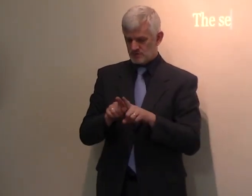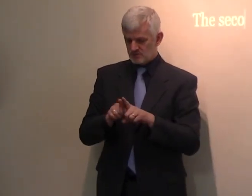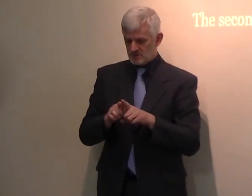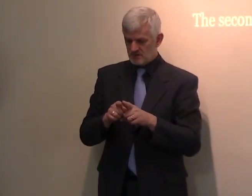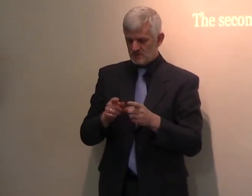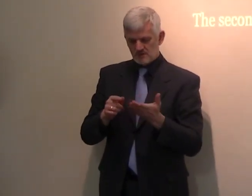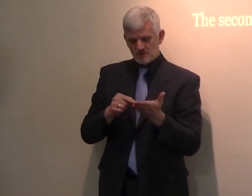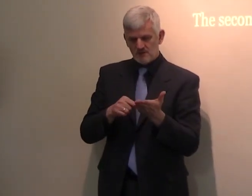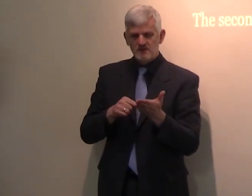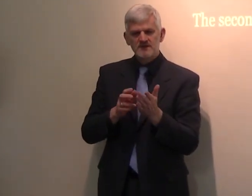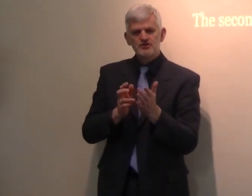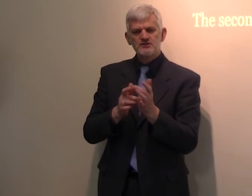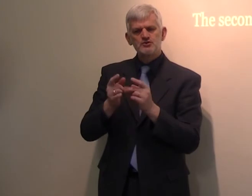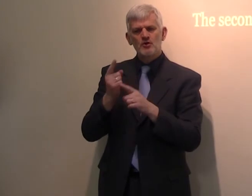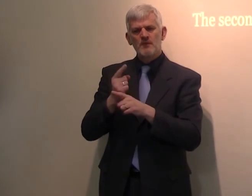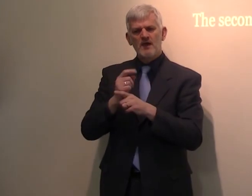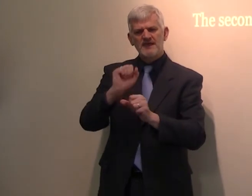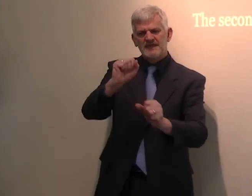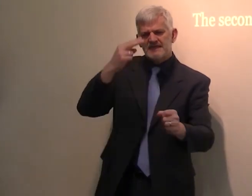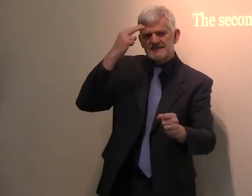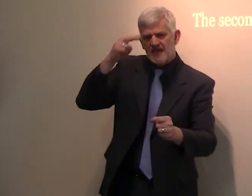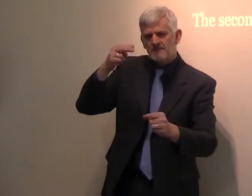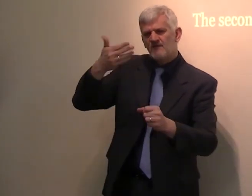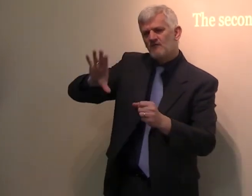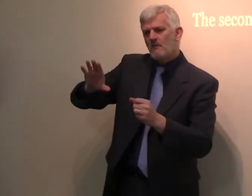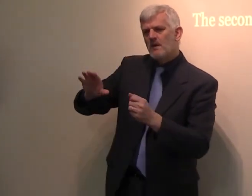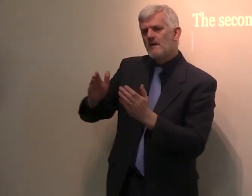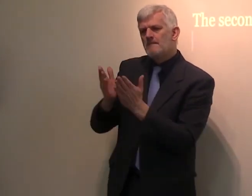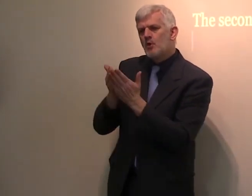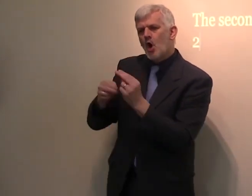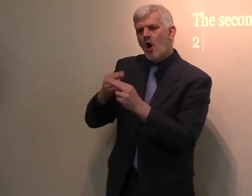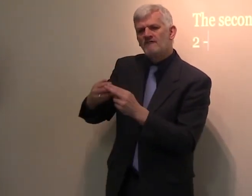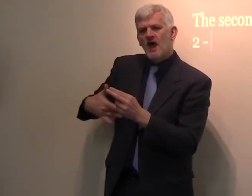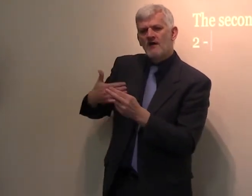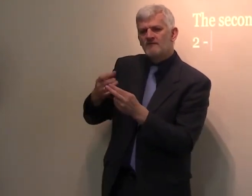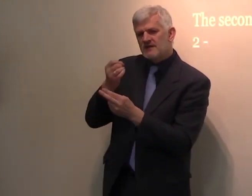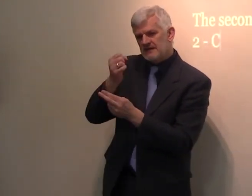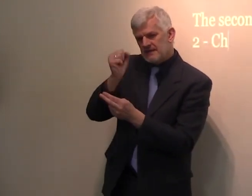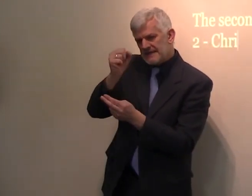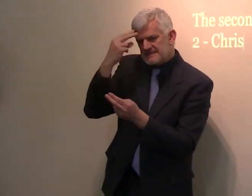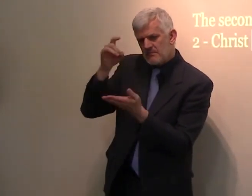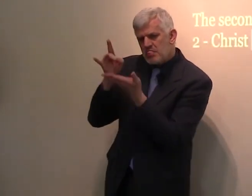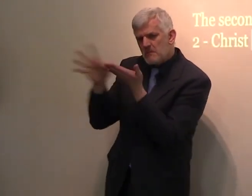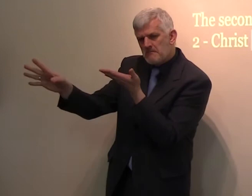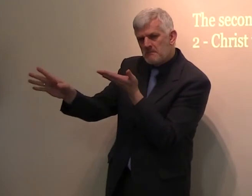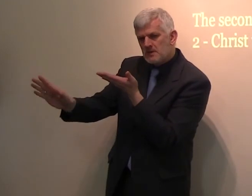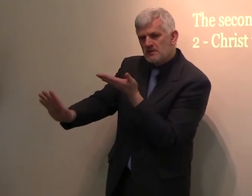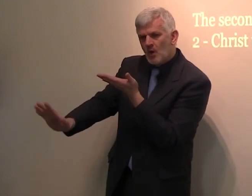out his name. Not only that he will be in one garment, pure, clean, but the Lord promised that